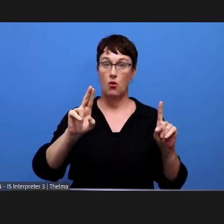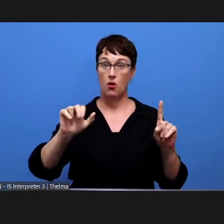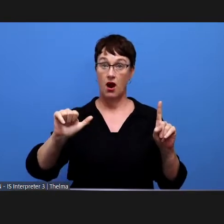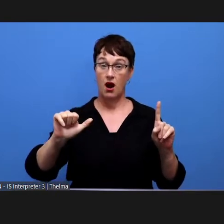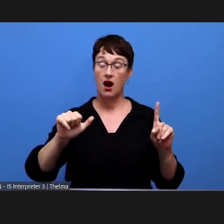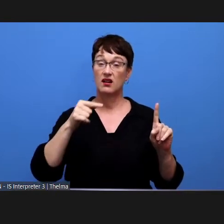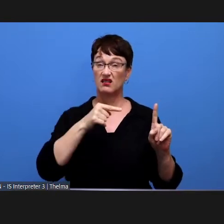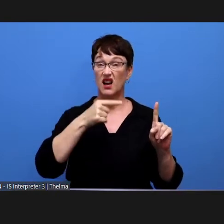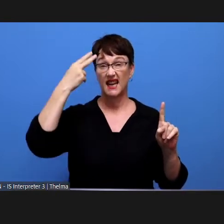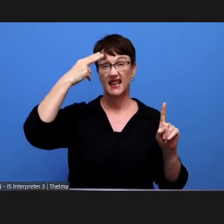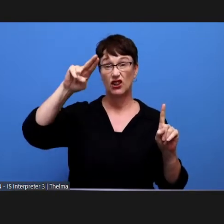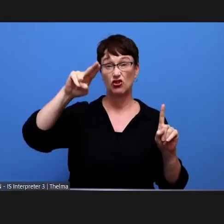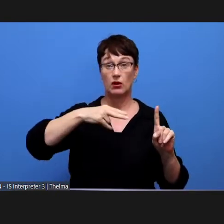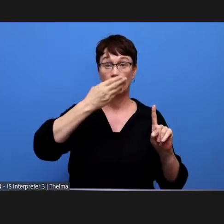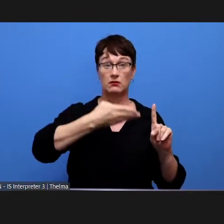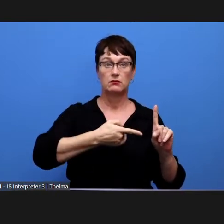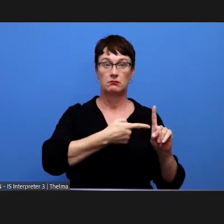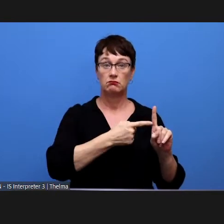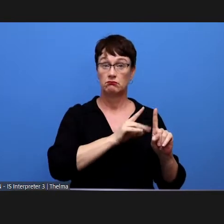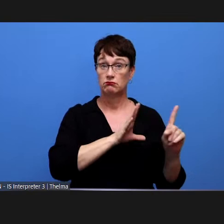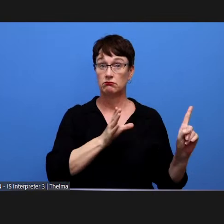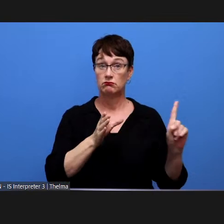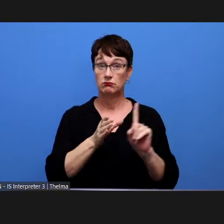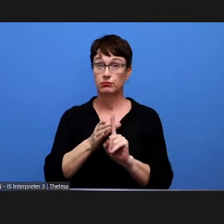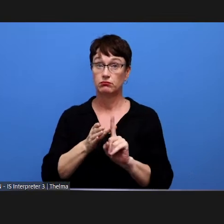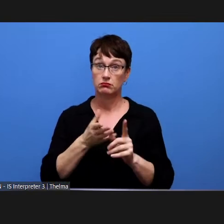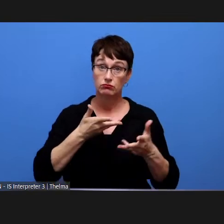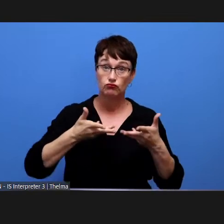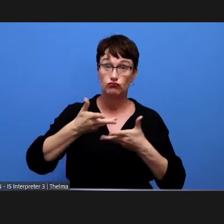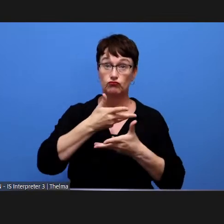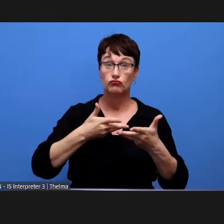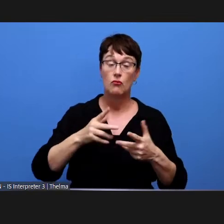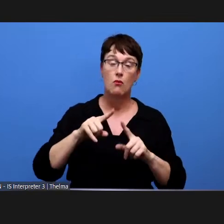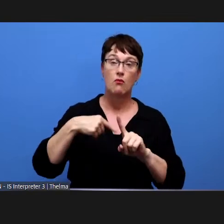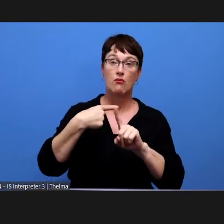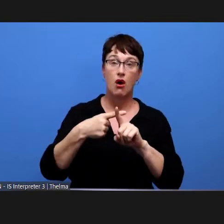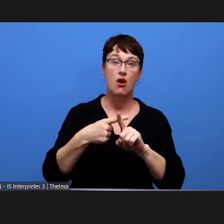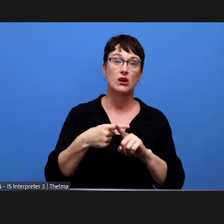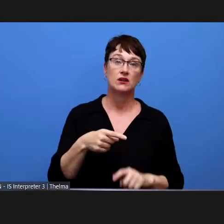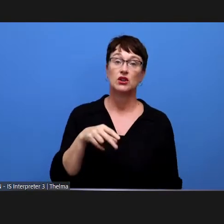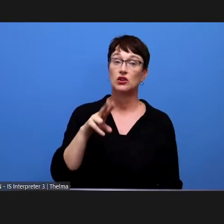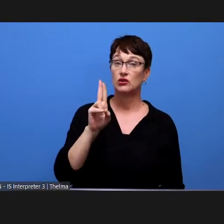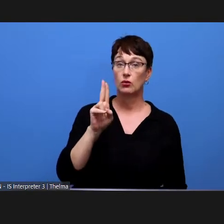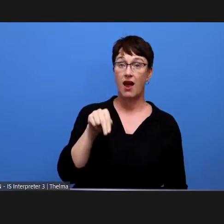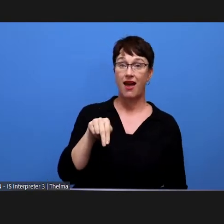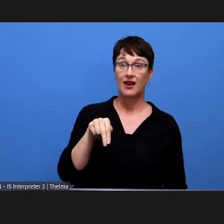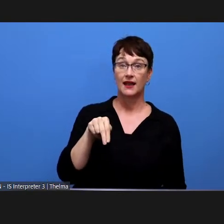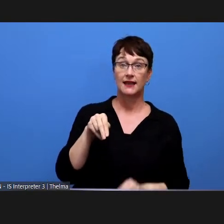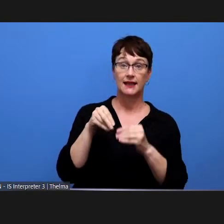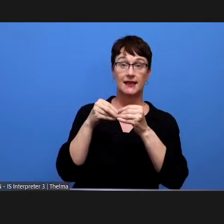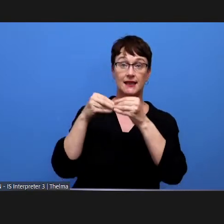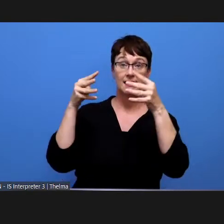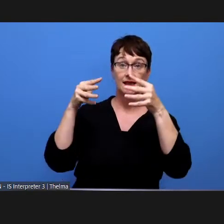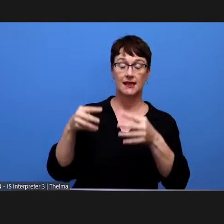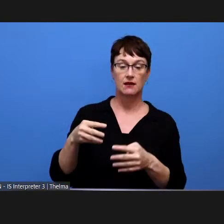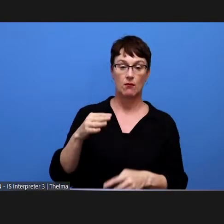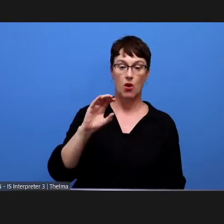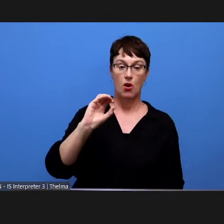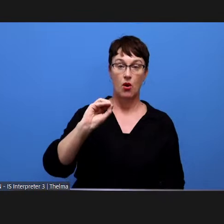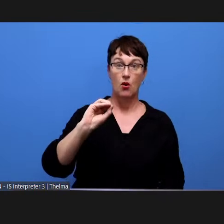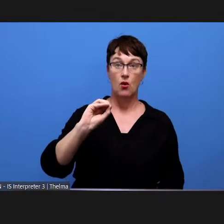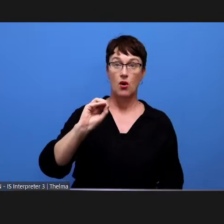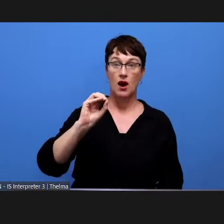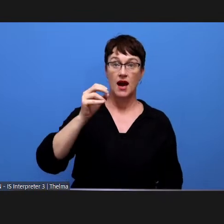we had quite a dynamic discussion following that. Before reading the messages, just to mention a